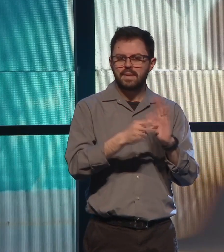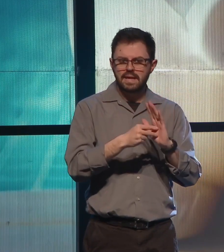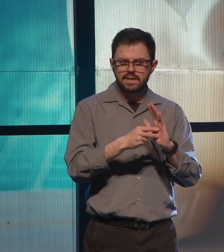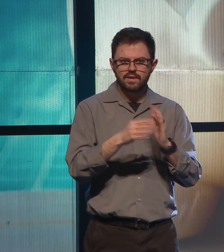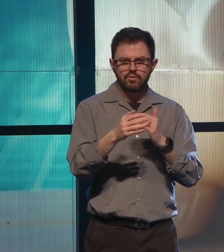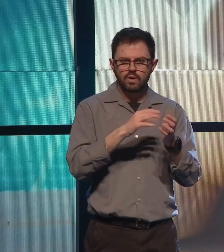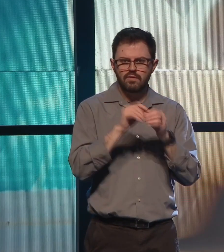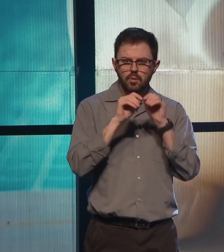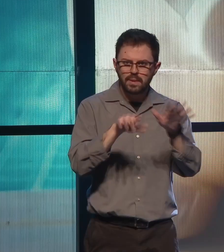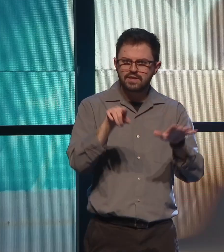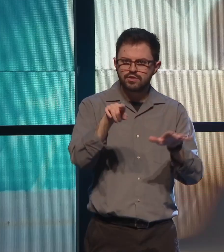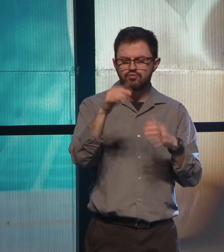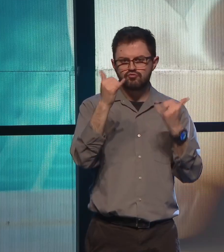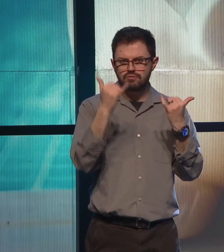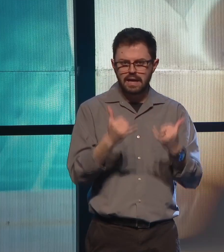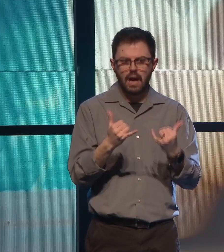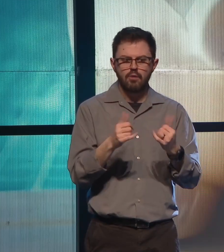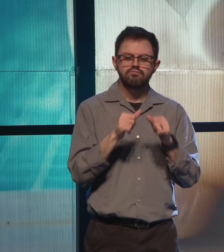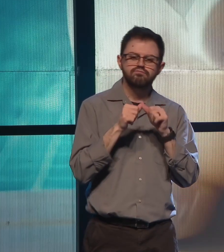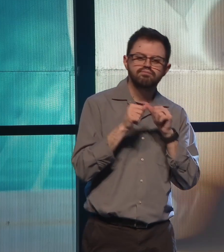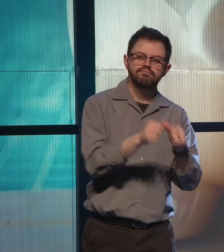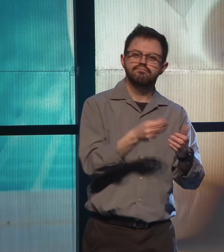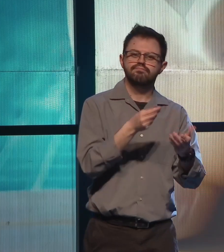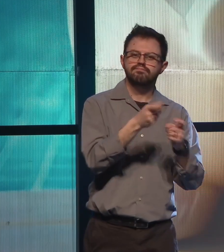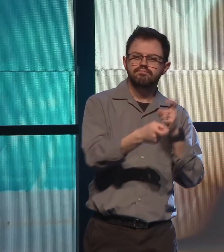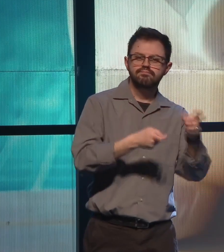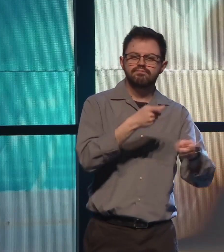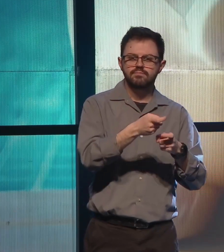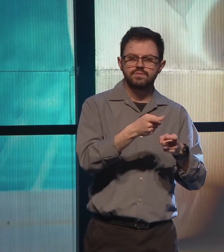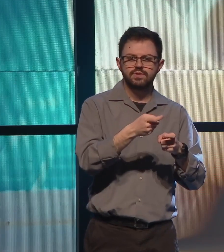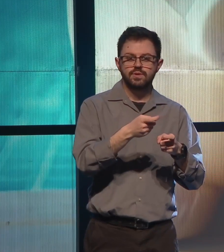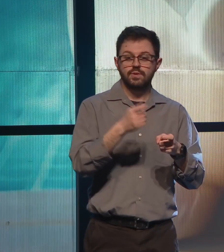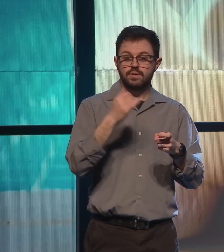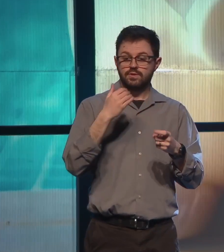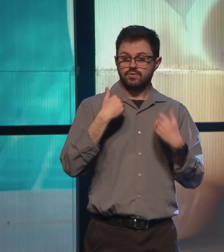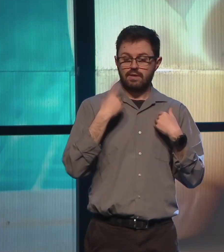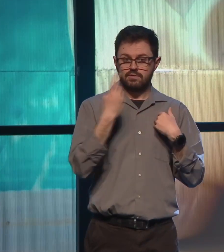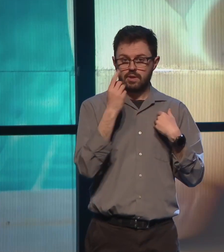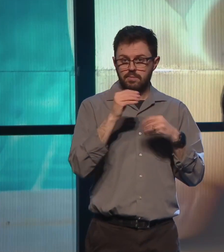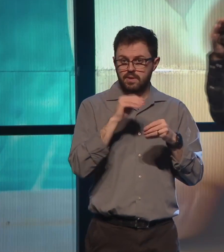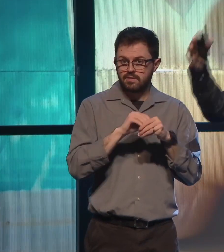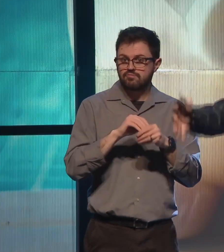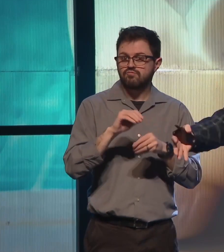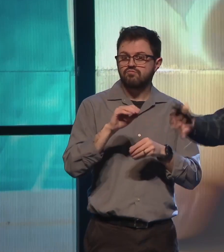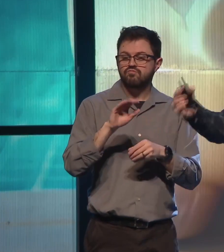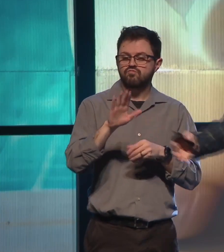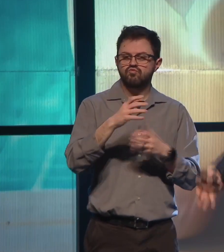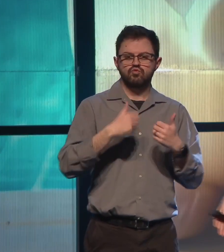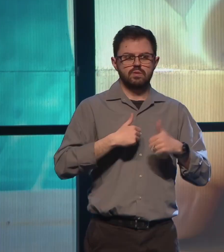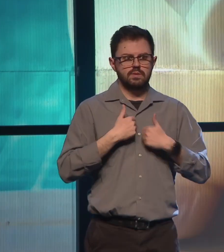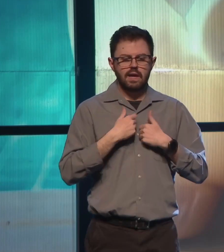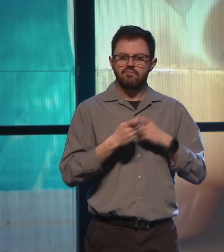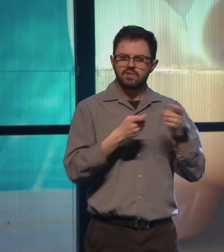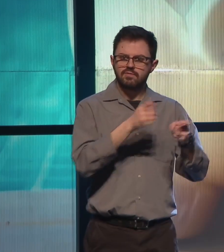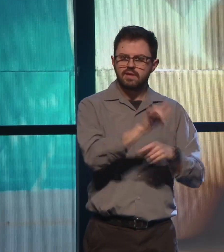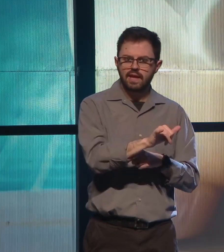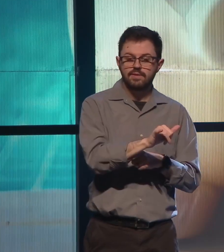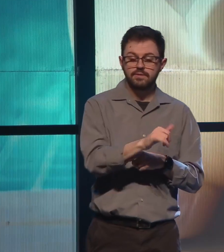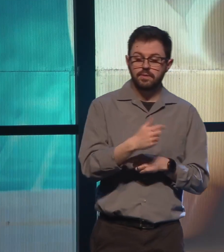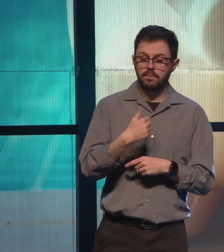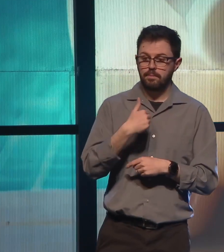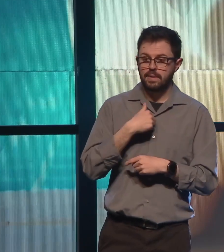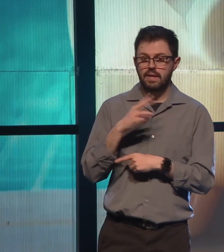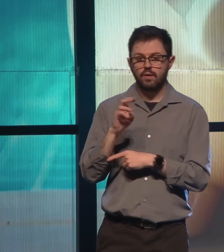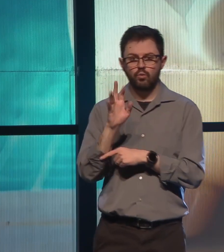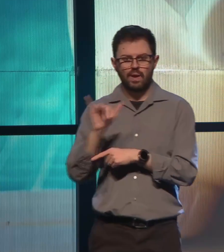So are there things in your life that are important to you? You give to that. So for Wendy and I in our life, we think of now as our church, right? So we give